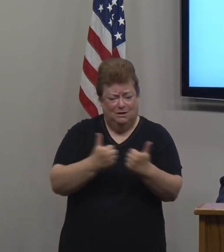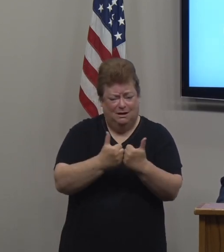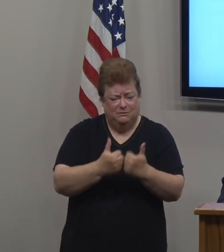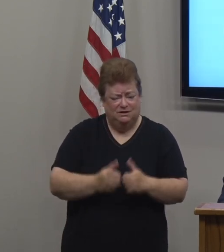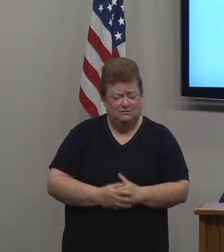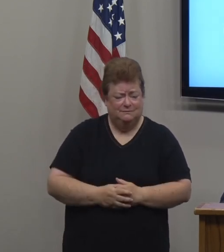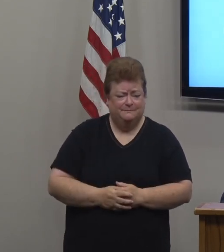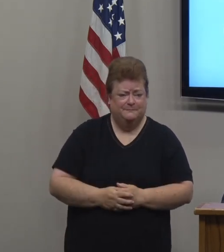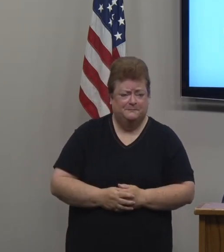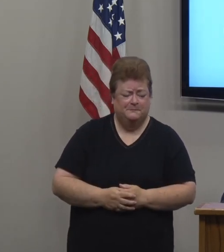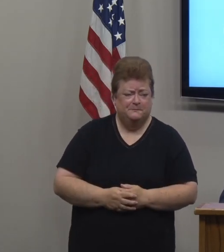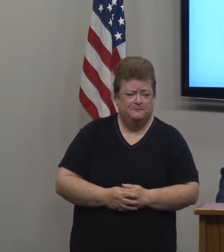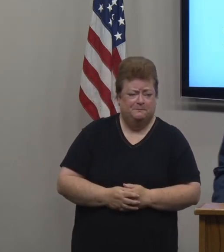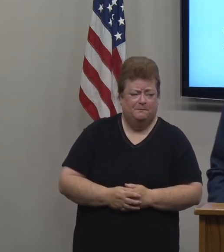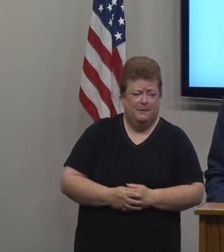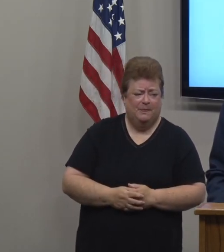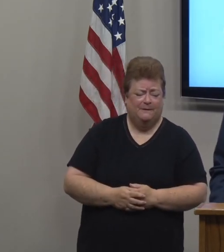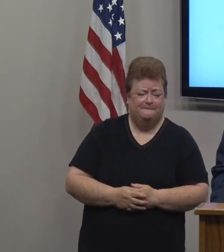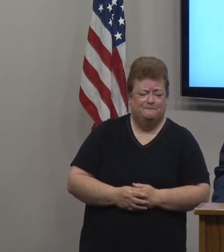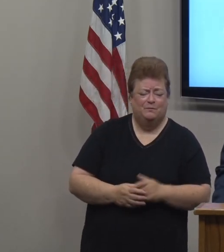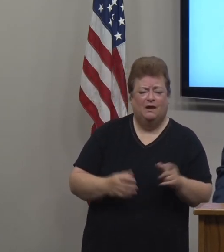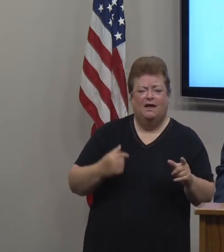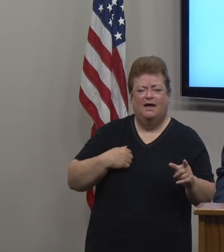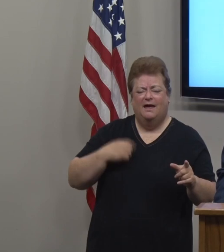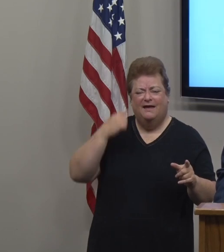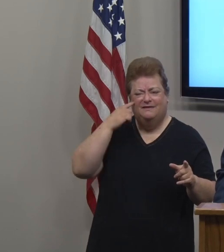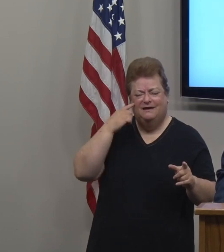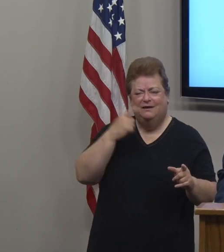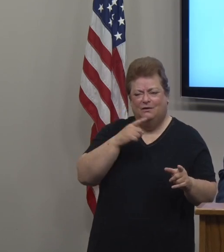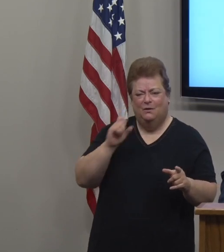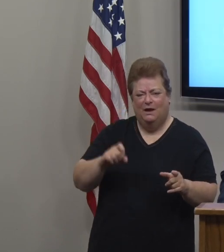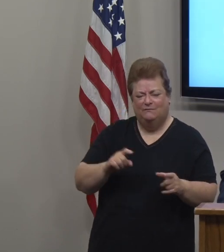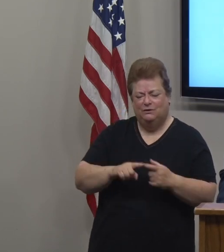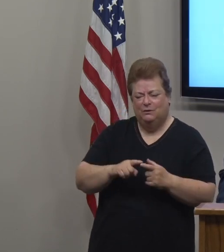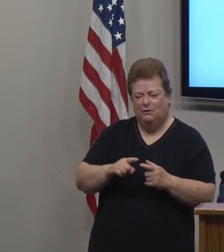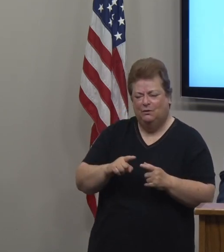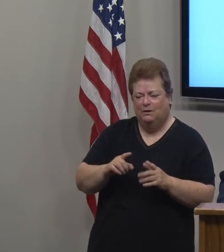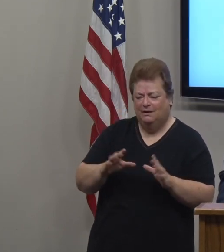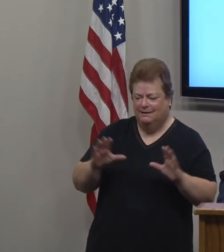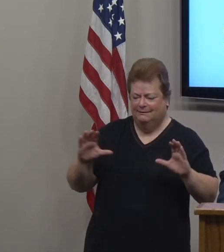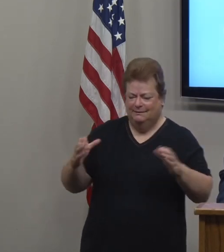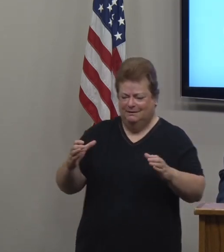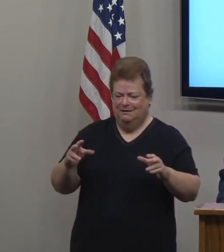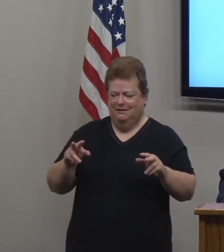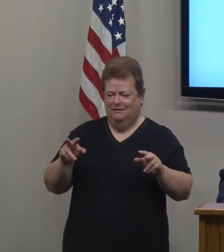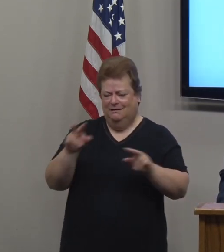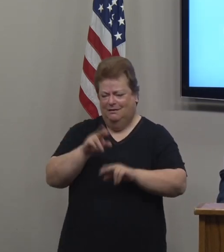Well, I think that you also have to put that in context, Andrew.